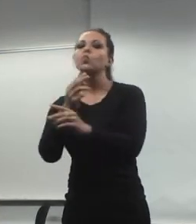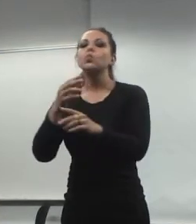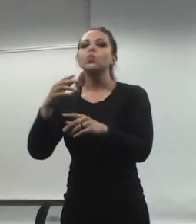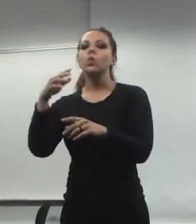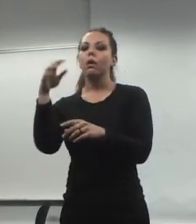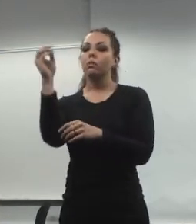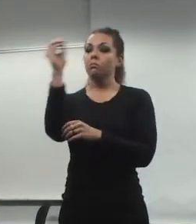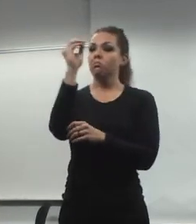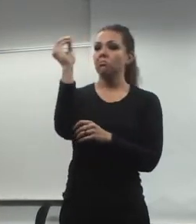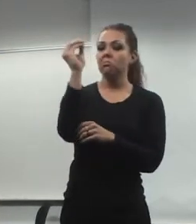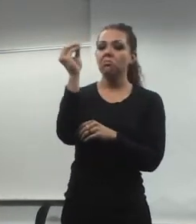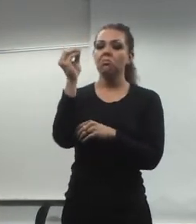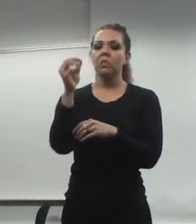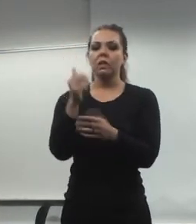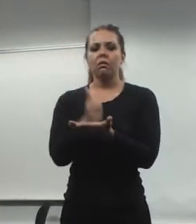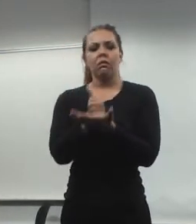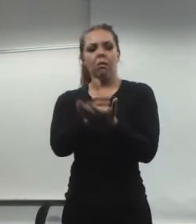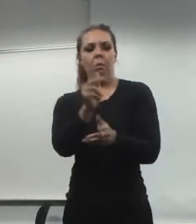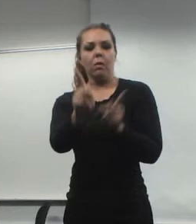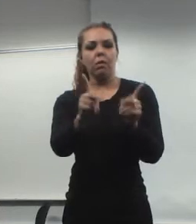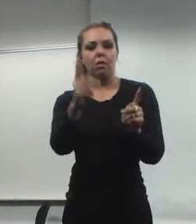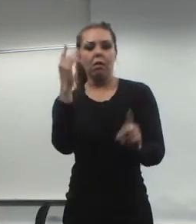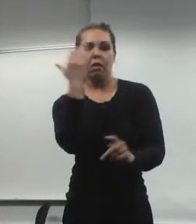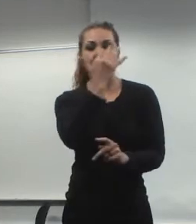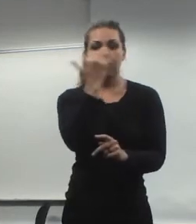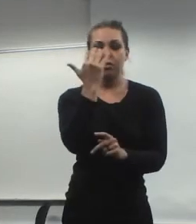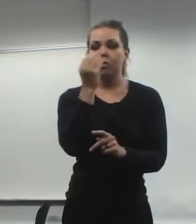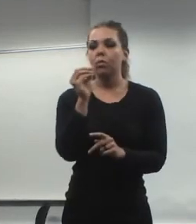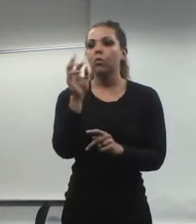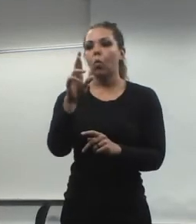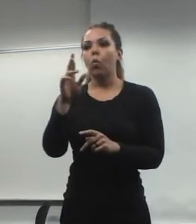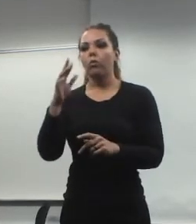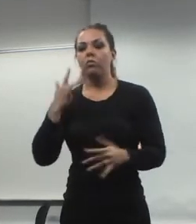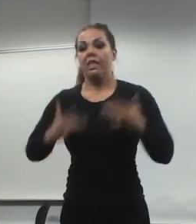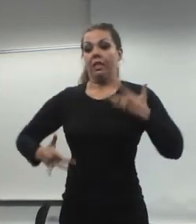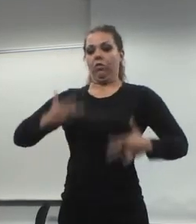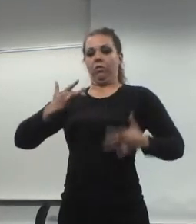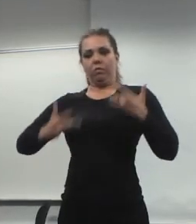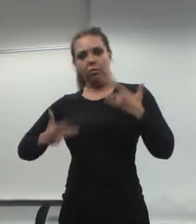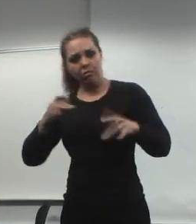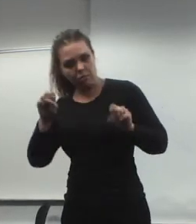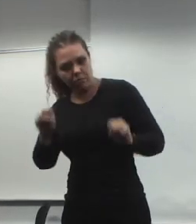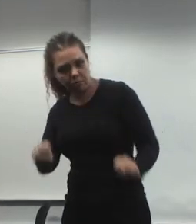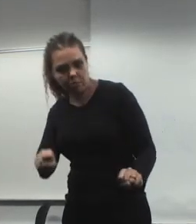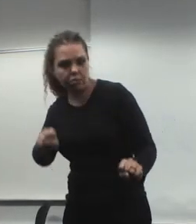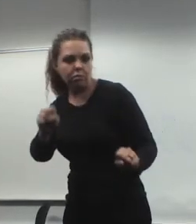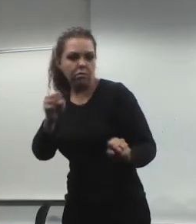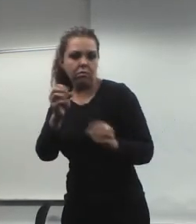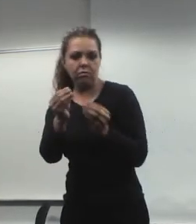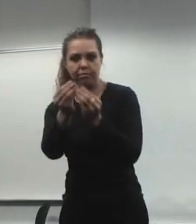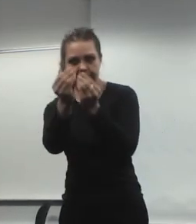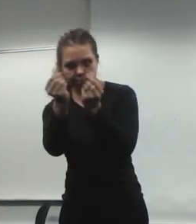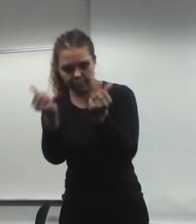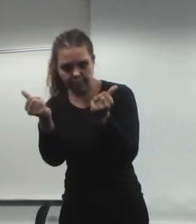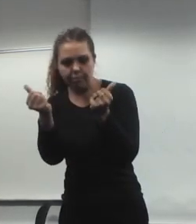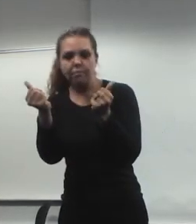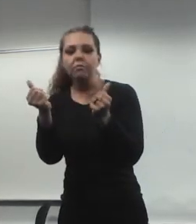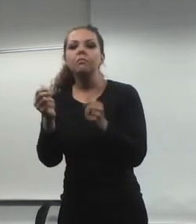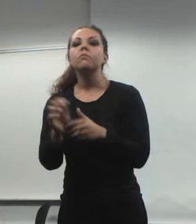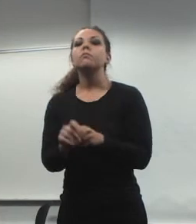issues associated with conditions like autism or maybe even schizophrenia. And it is controversial, but some suggest that if